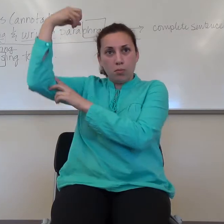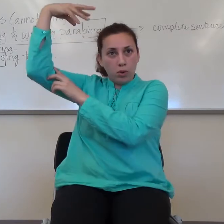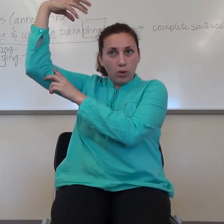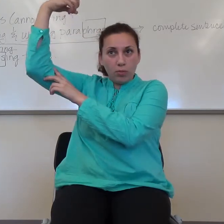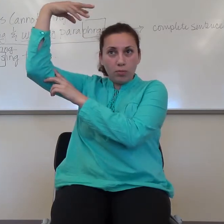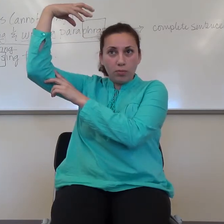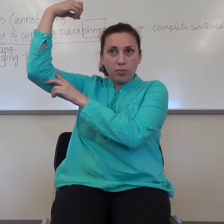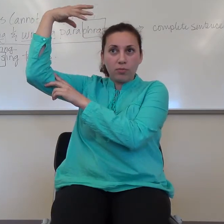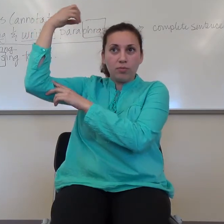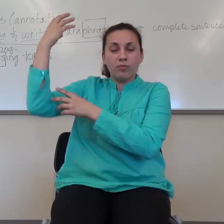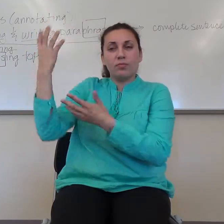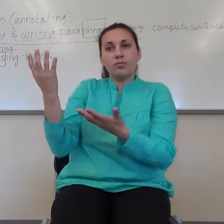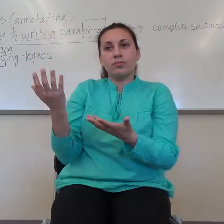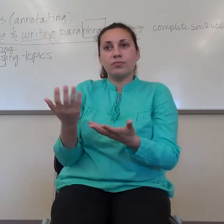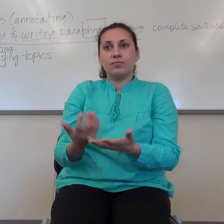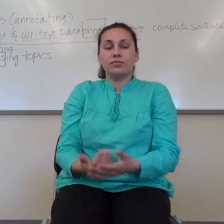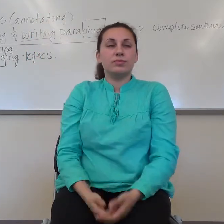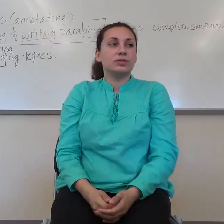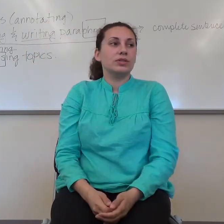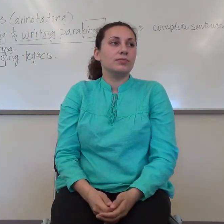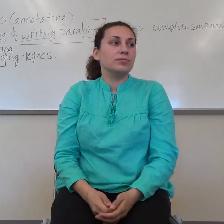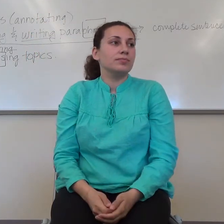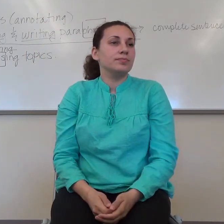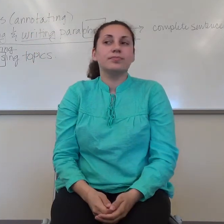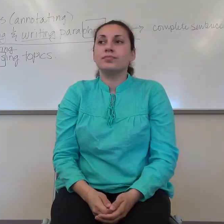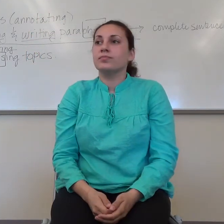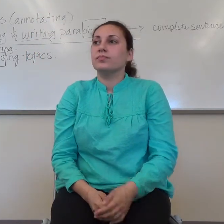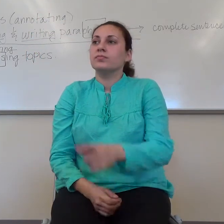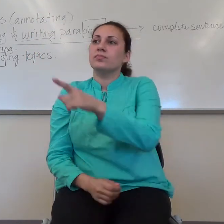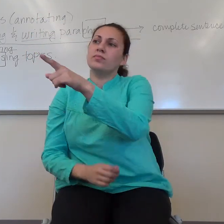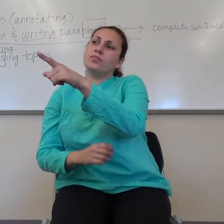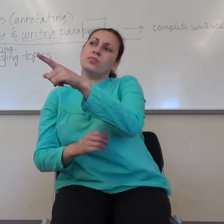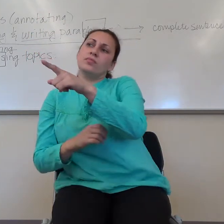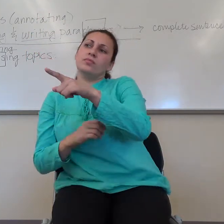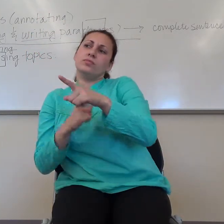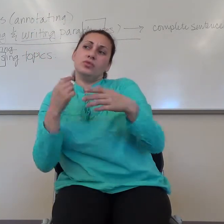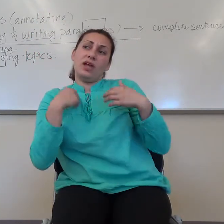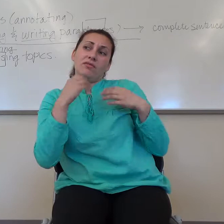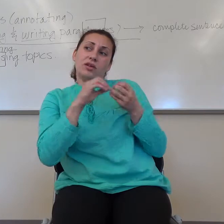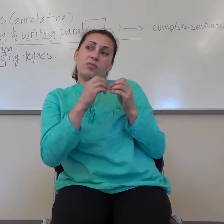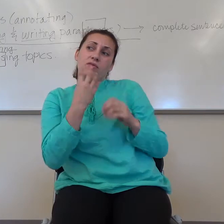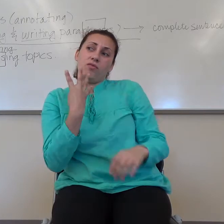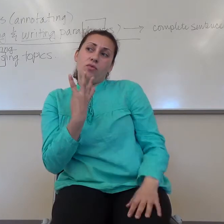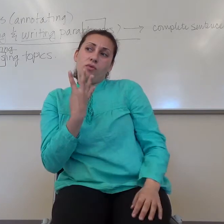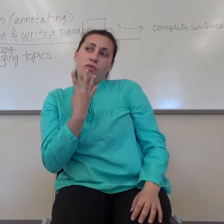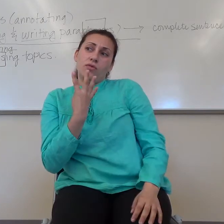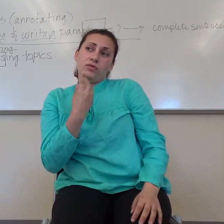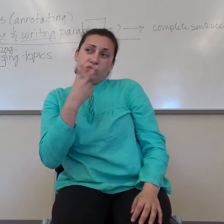I just didn't give you a specific place for it. Yes? You have number 4 twice.